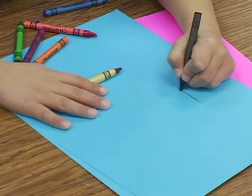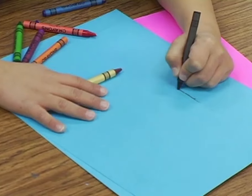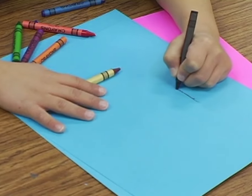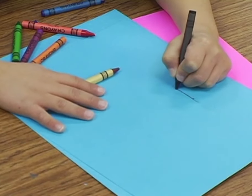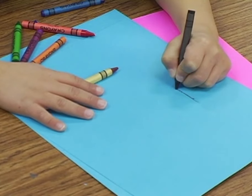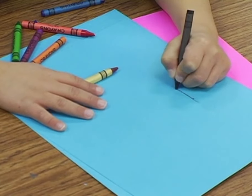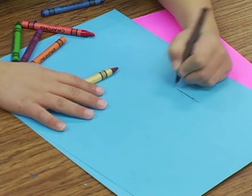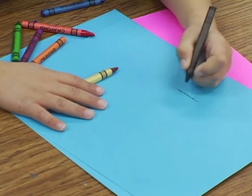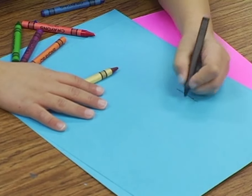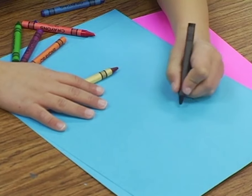Writing.